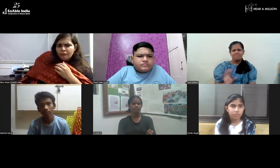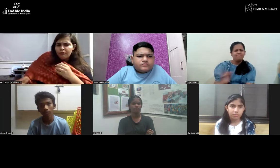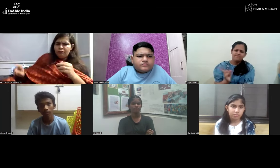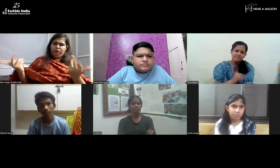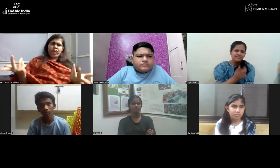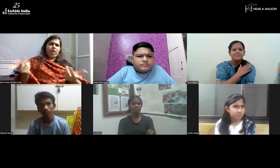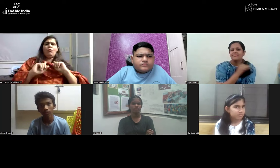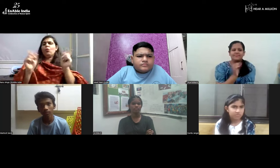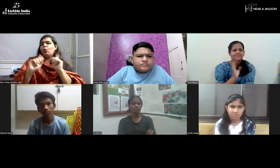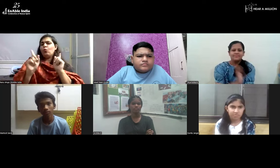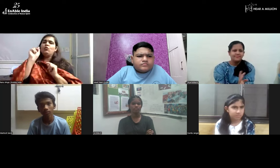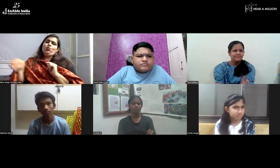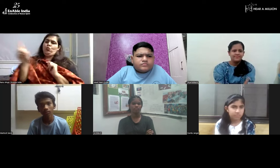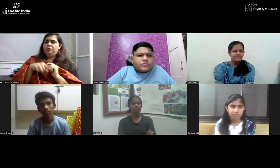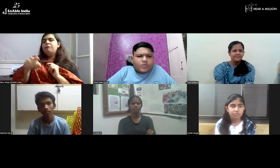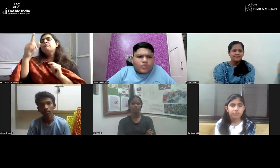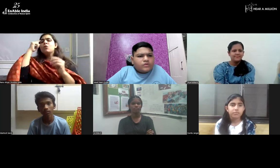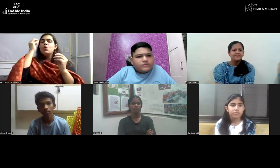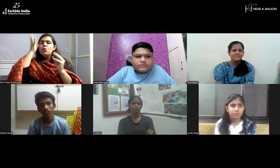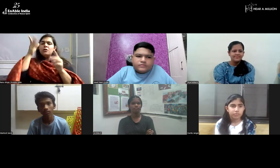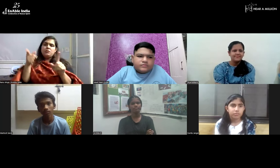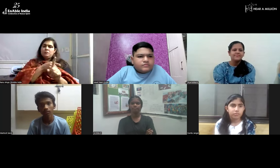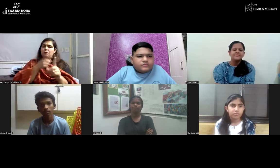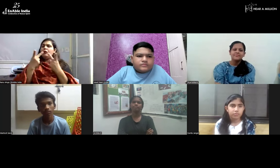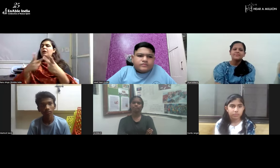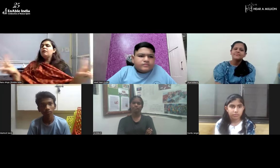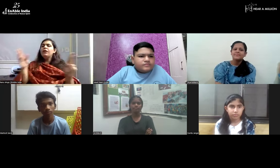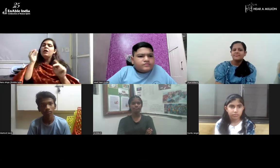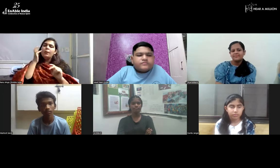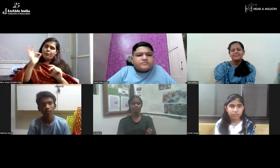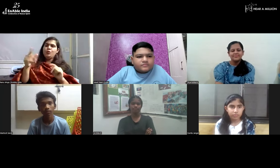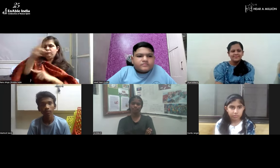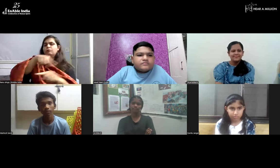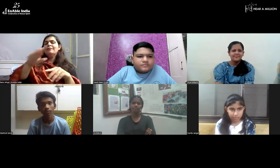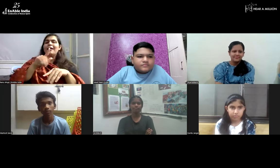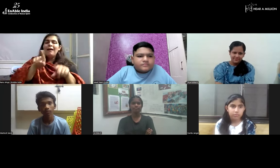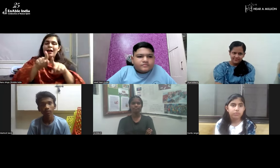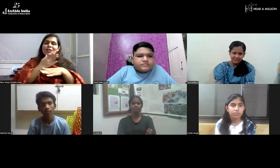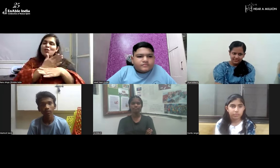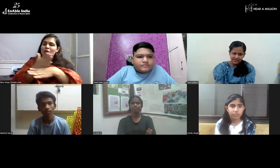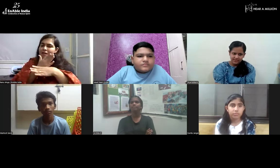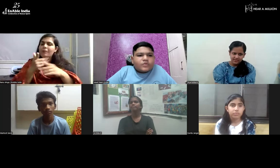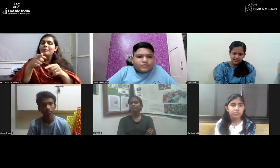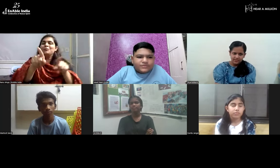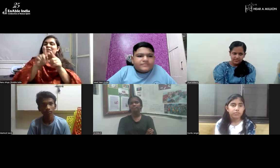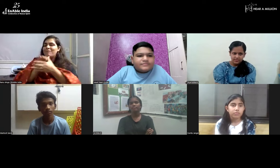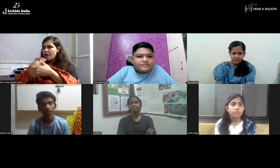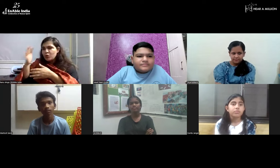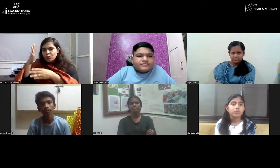So, why is it important to know the difference between good touch and bad